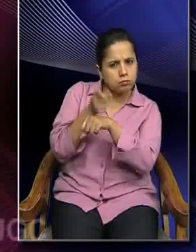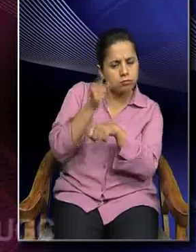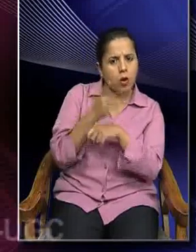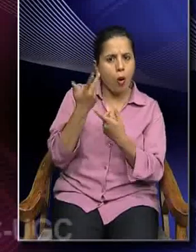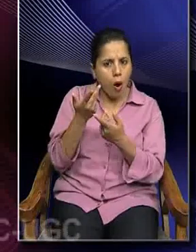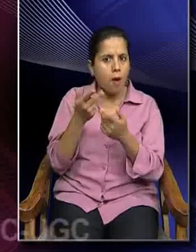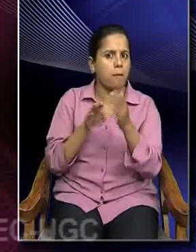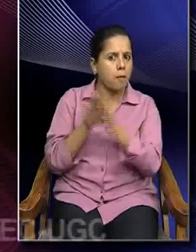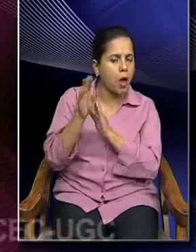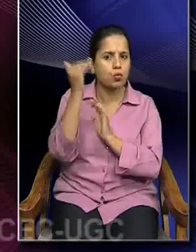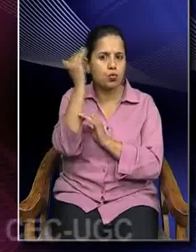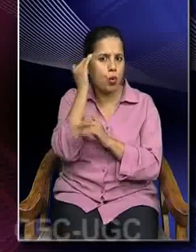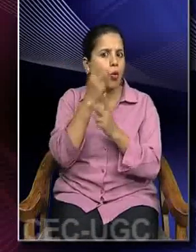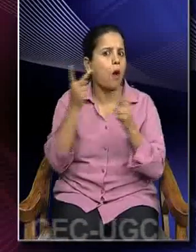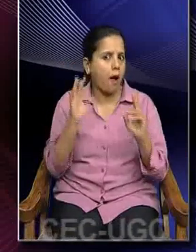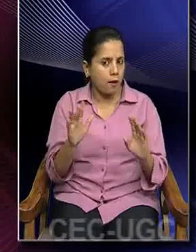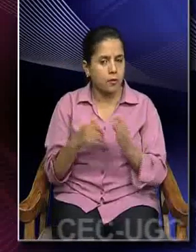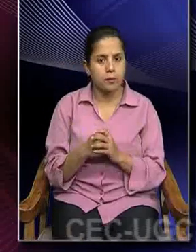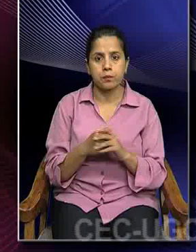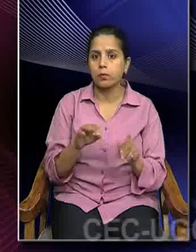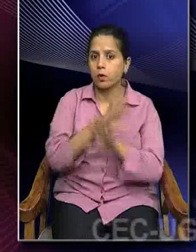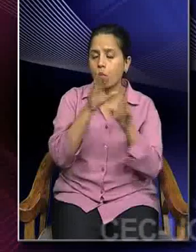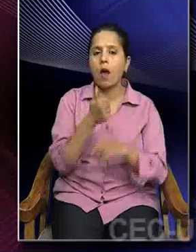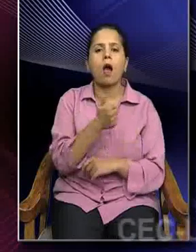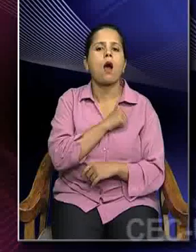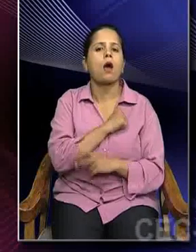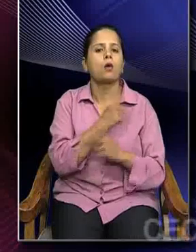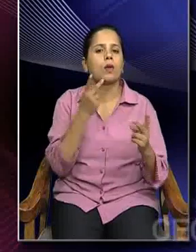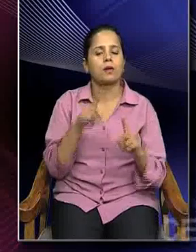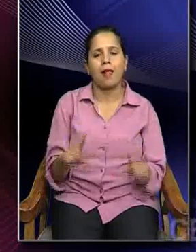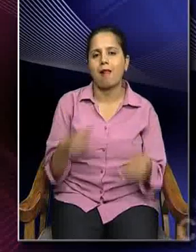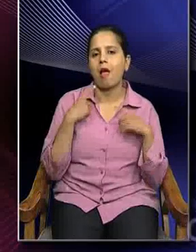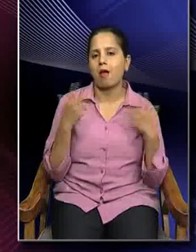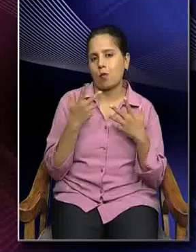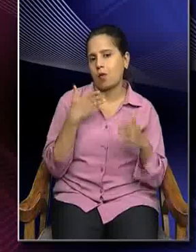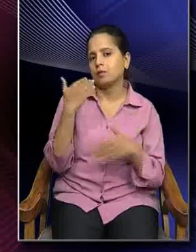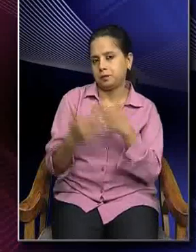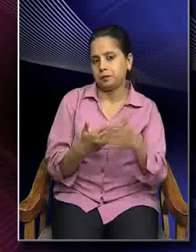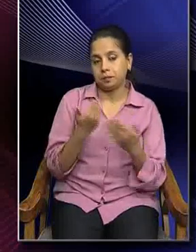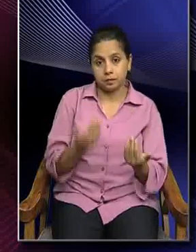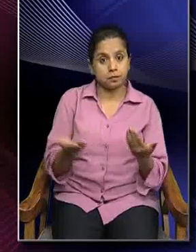their knowledge about and attitude towards life. So